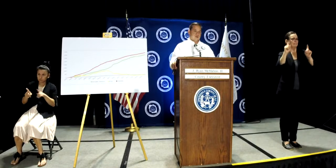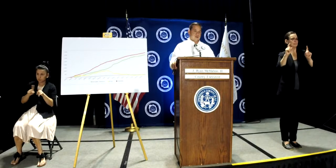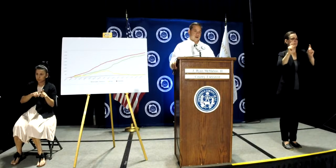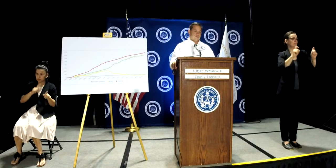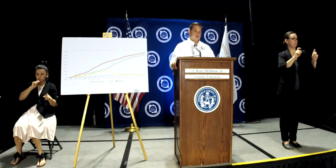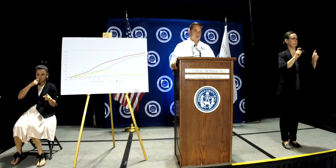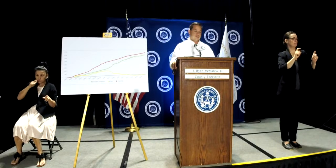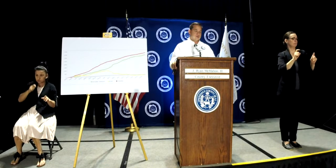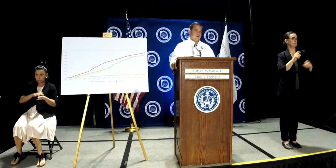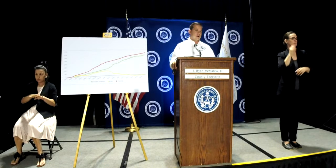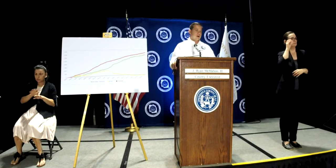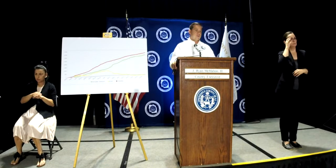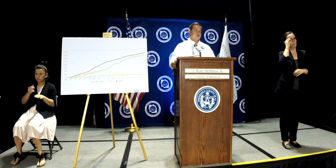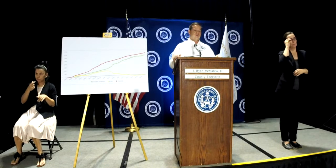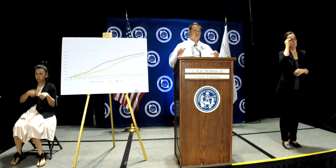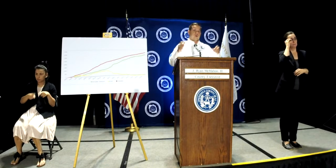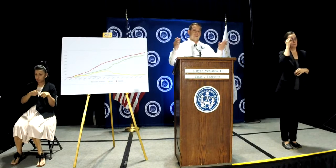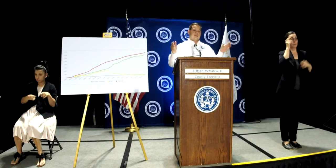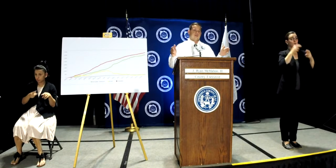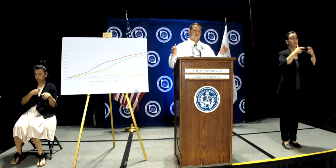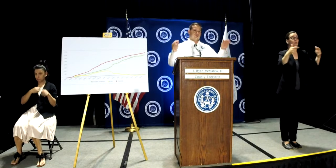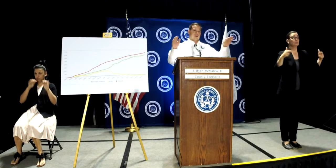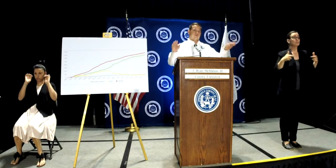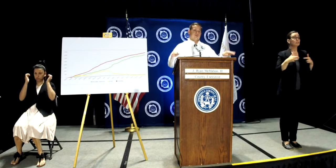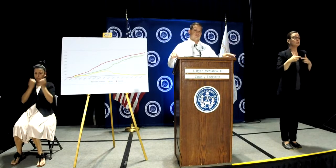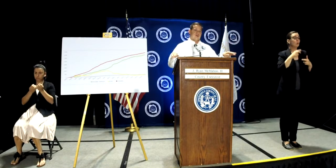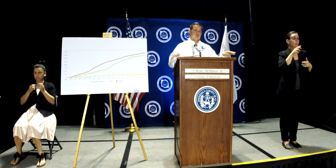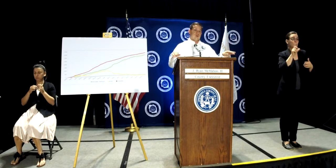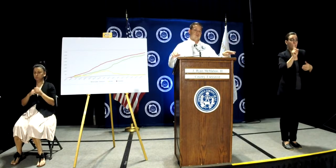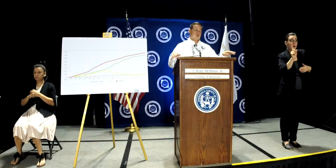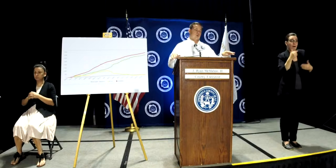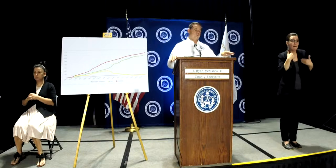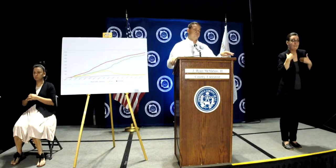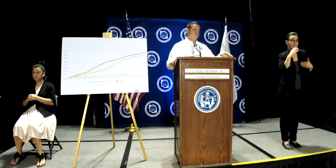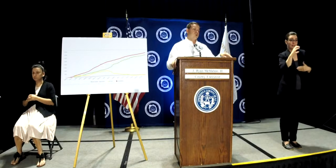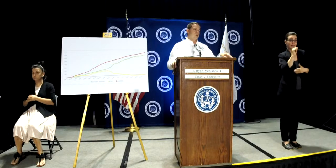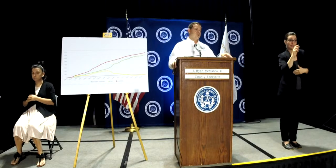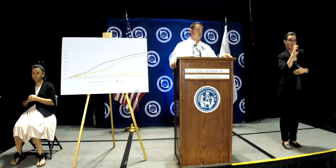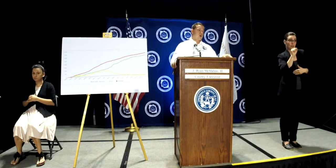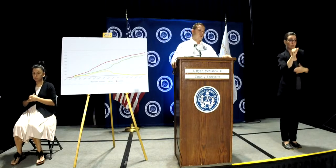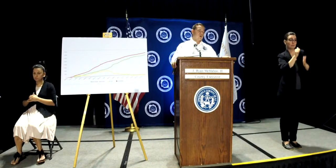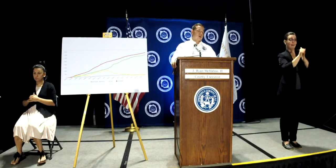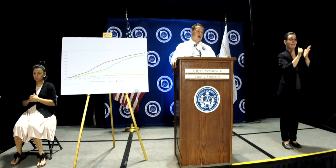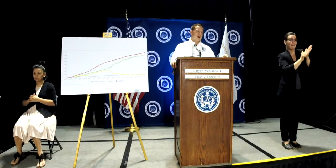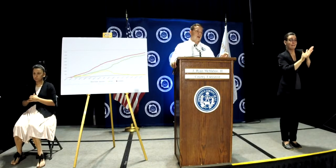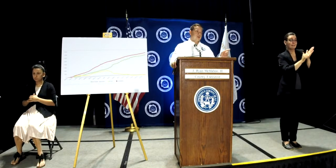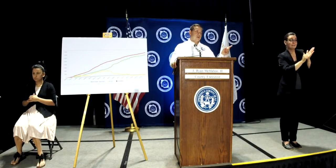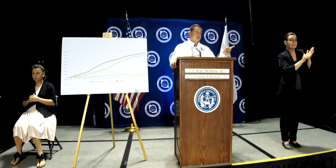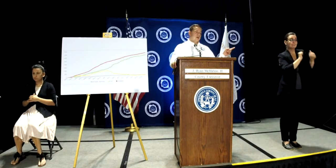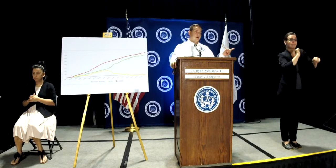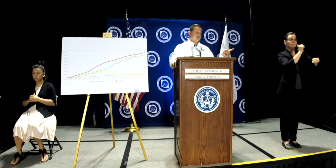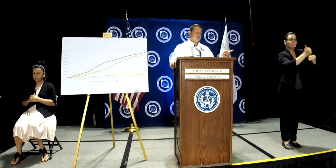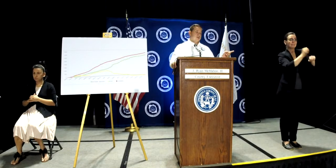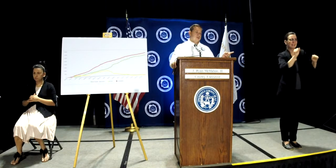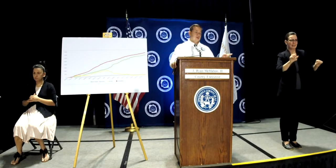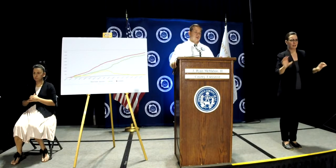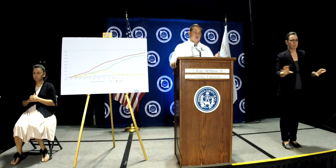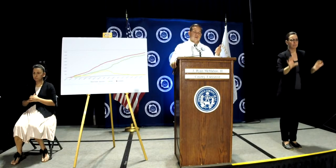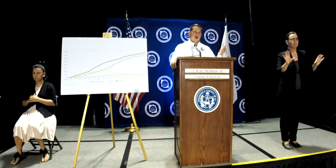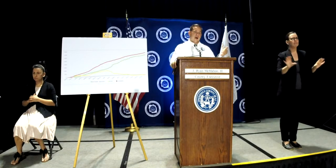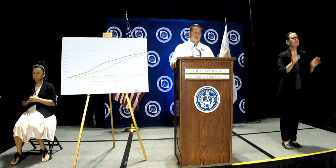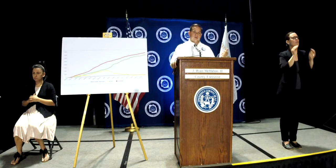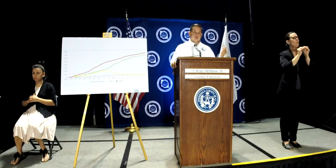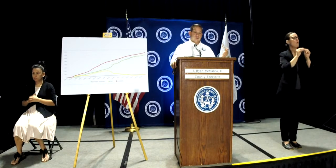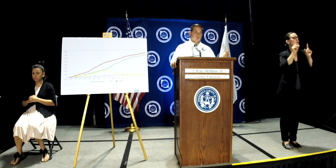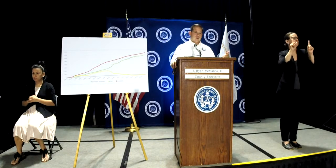have CARES Act funds are able to do more testing, which drives their infection rates lower. And so you look